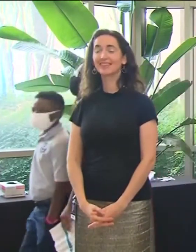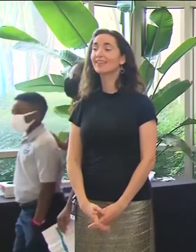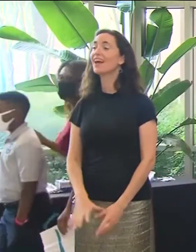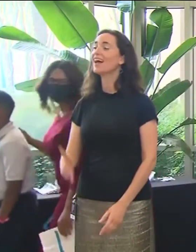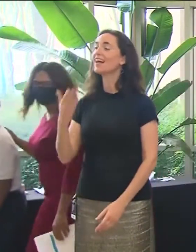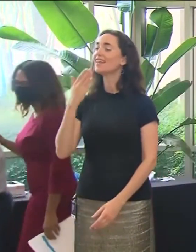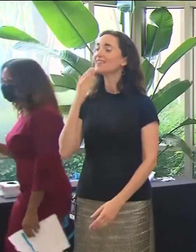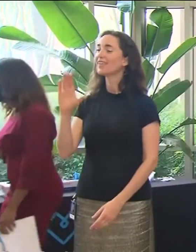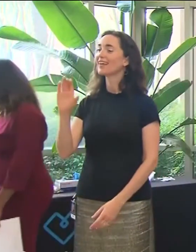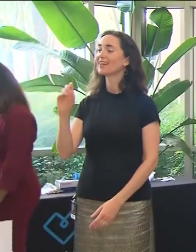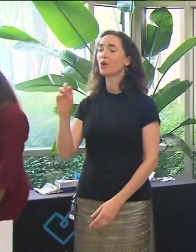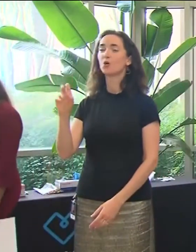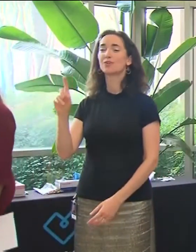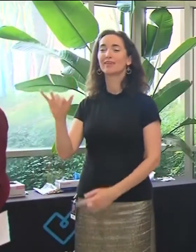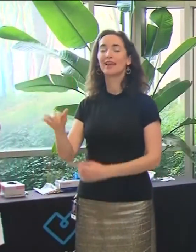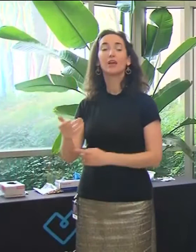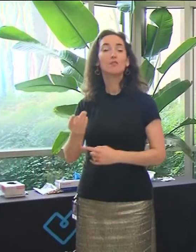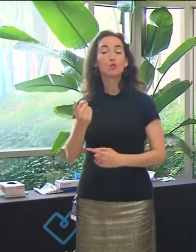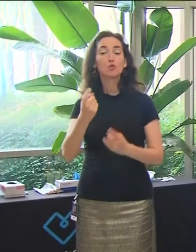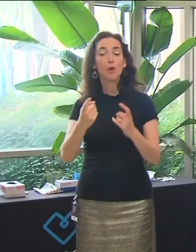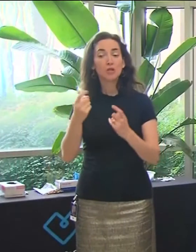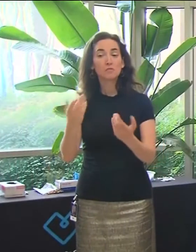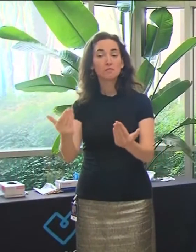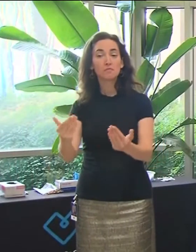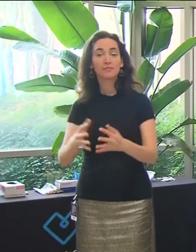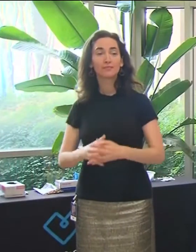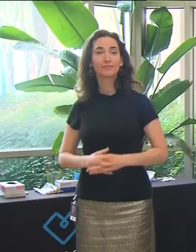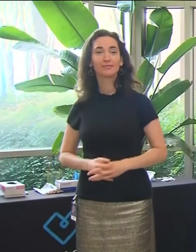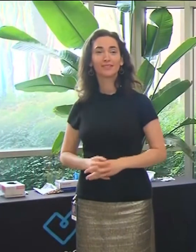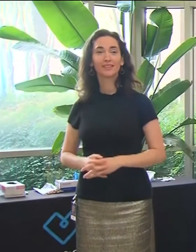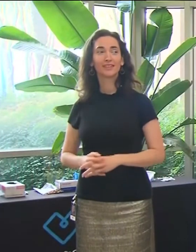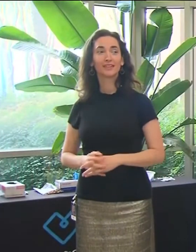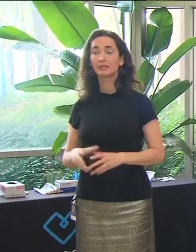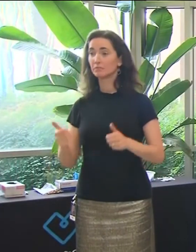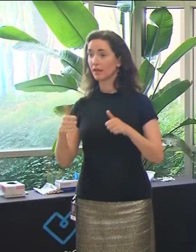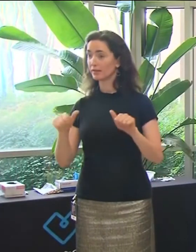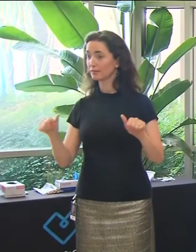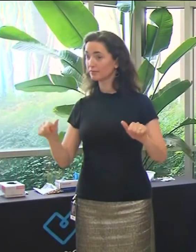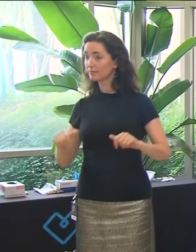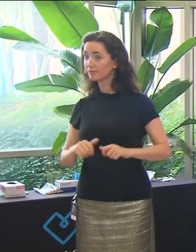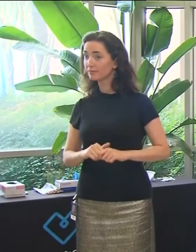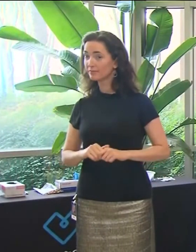thank you, Courtney. So if there's a few questions, we'll take those. Any?